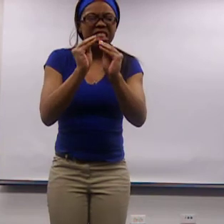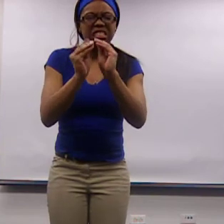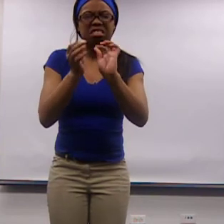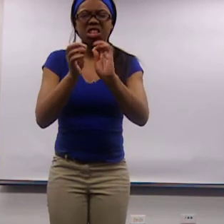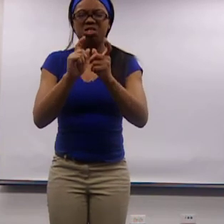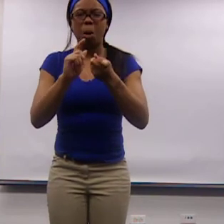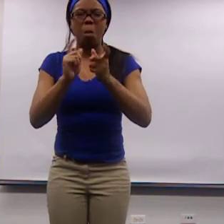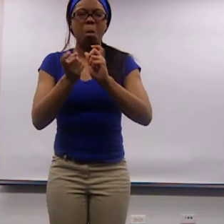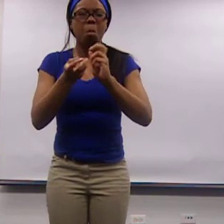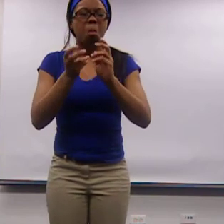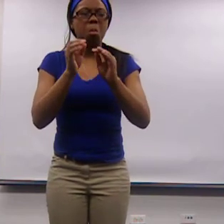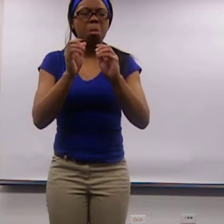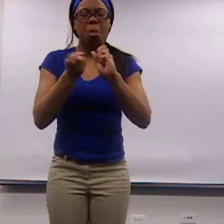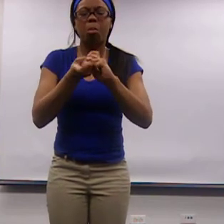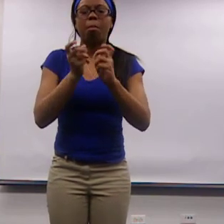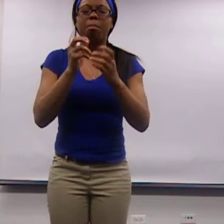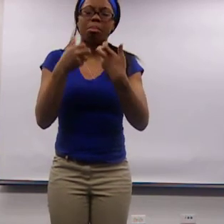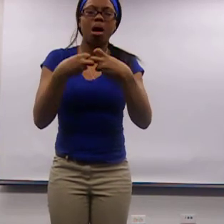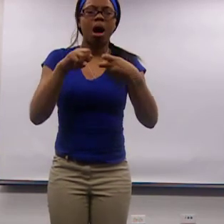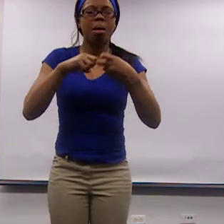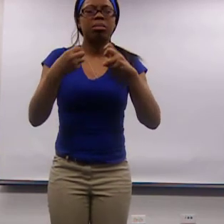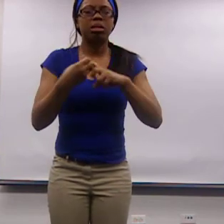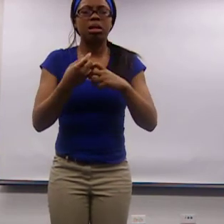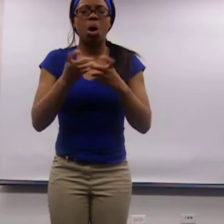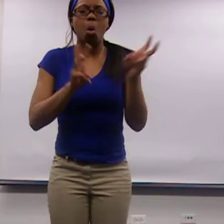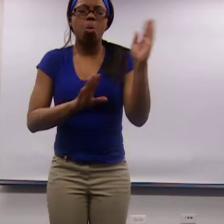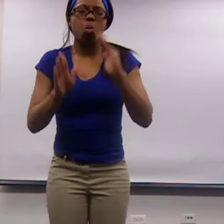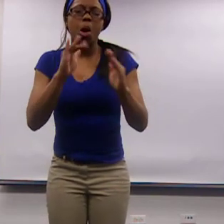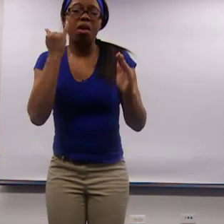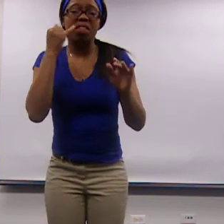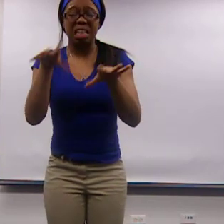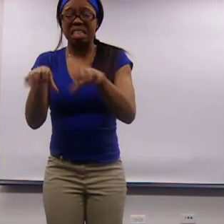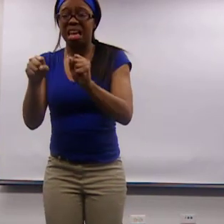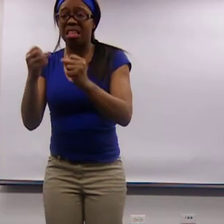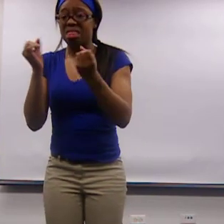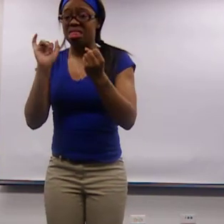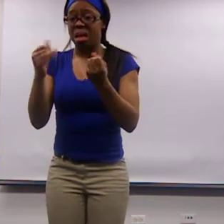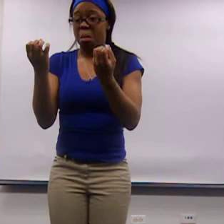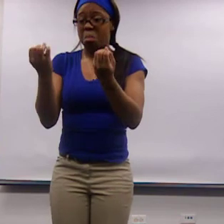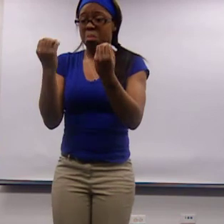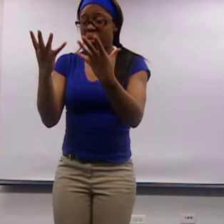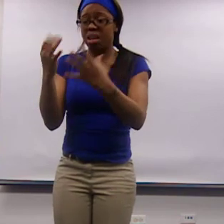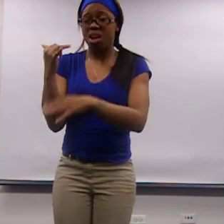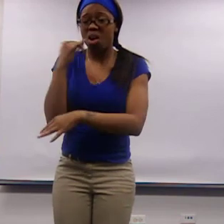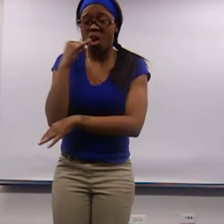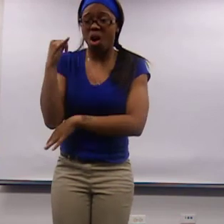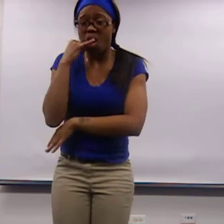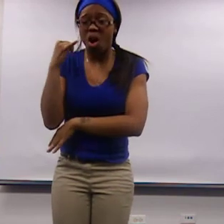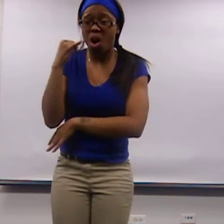being sure that you can take in that many calls and it's not going to make the system completely fall